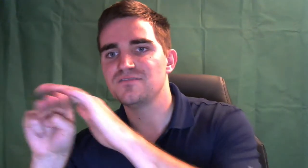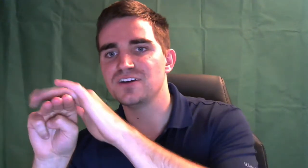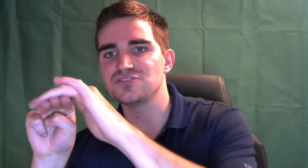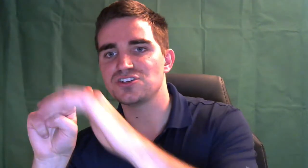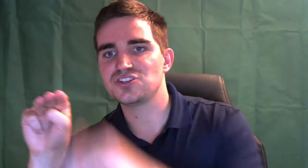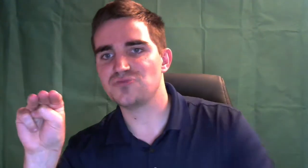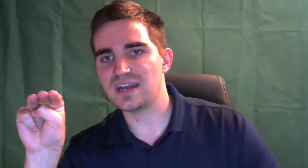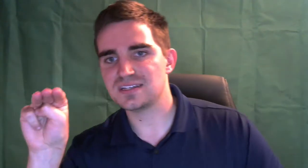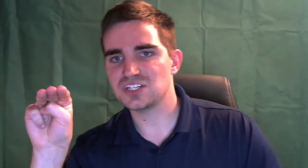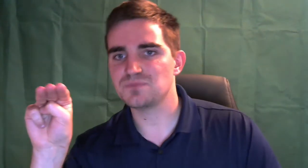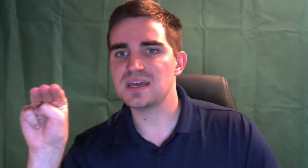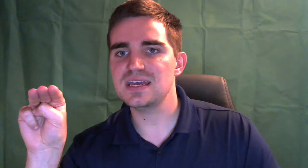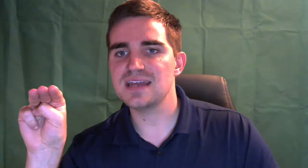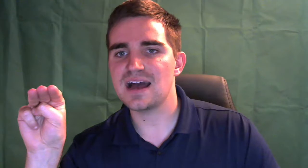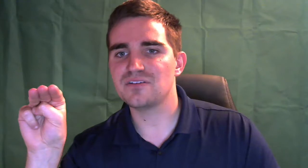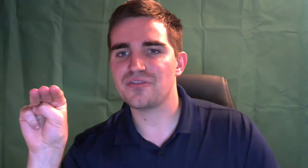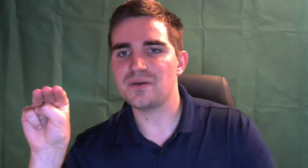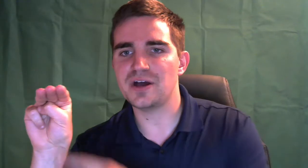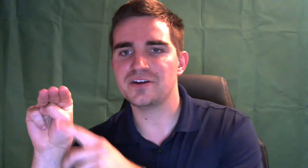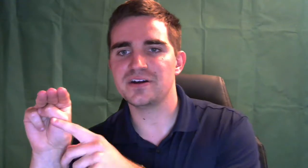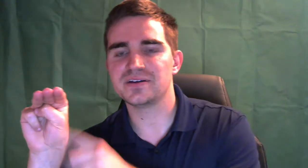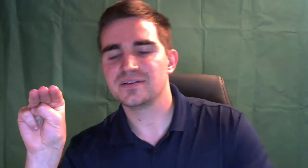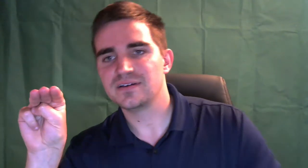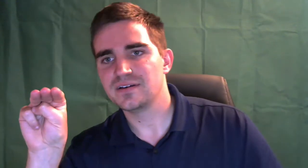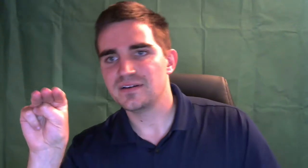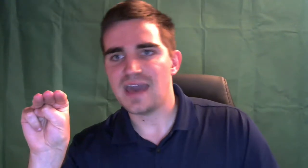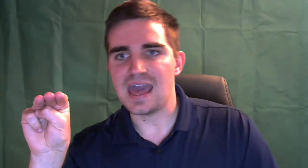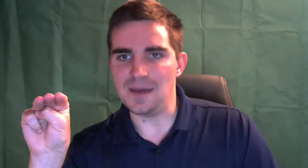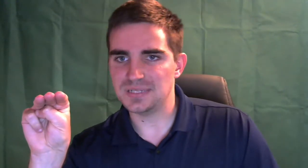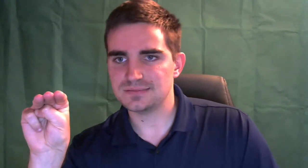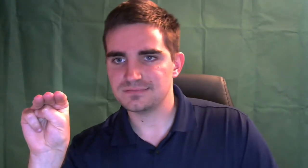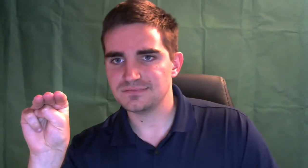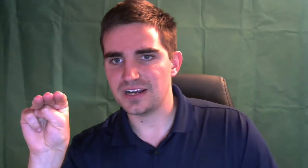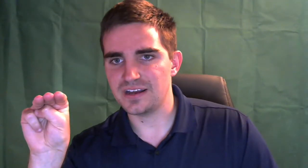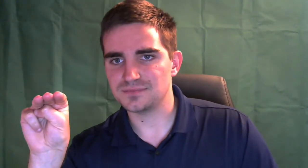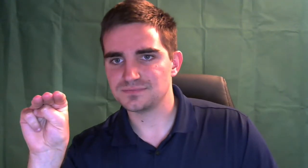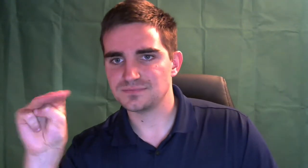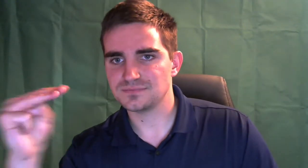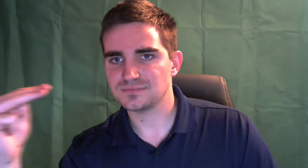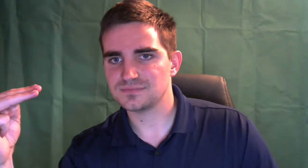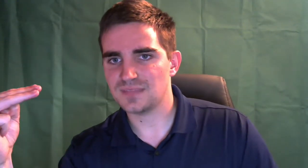fingers straight. Just pinky down, thumb under, M, right here. M.